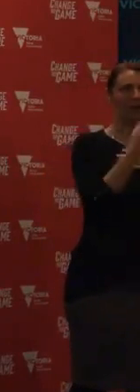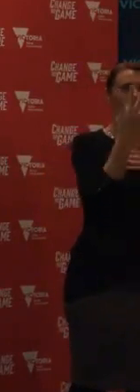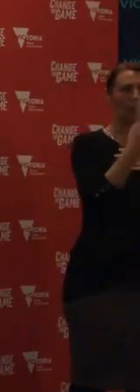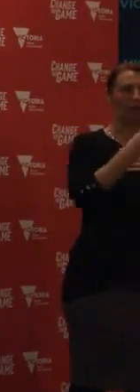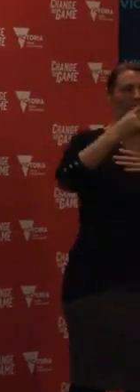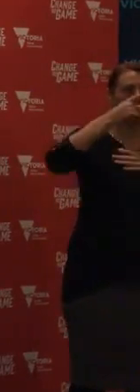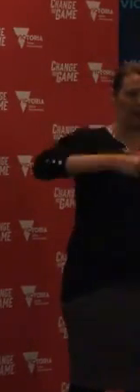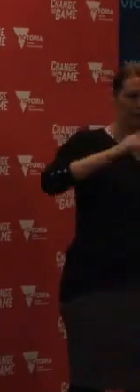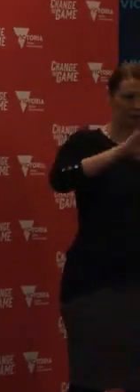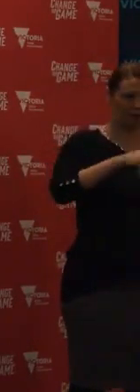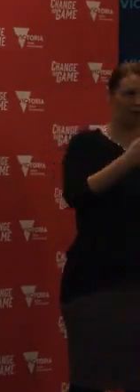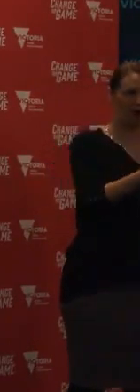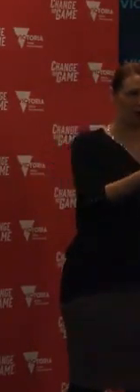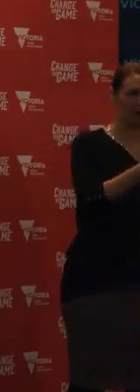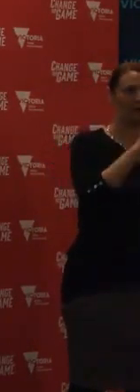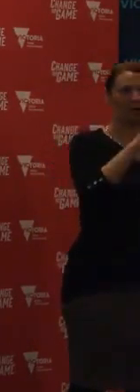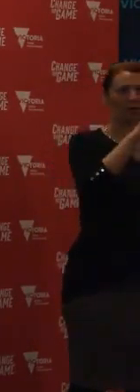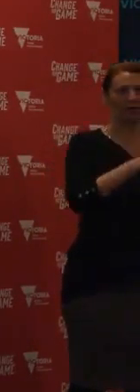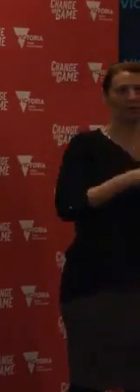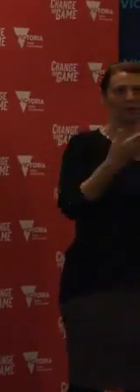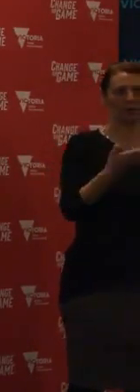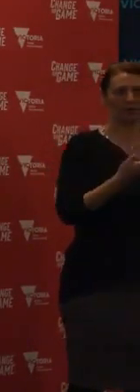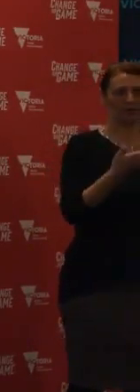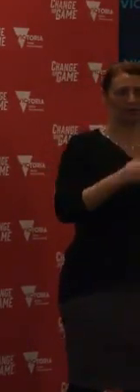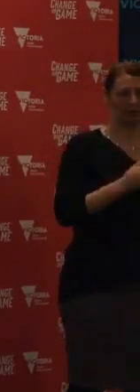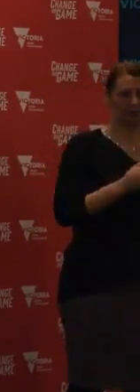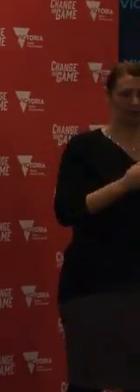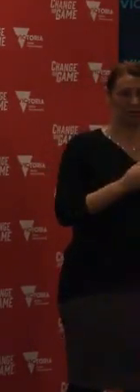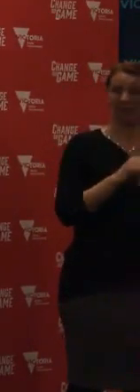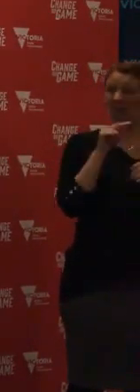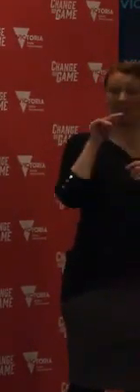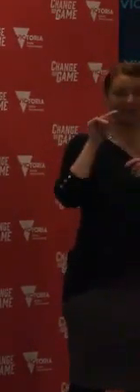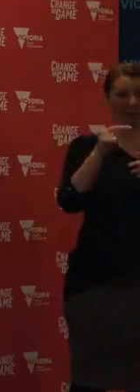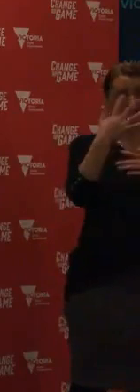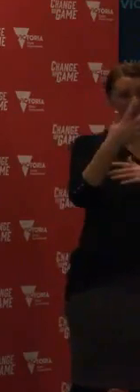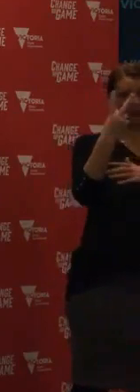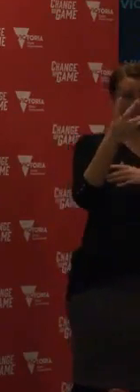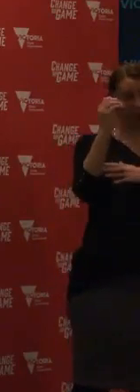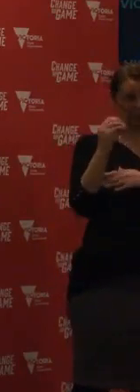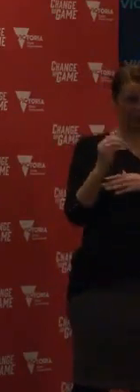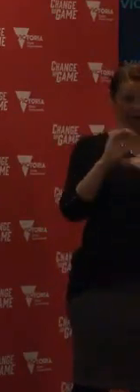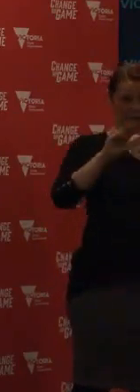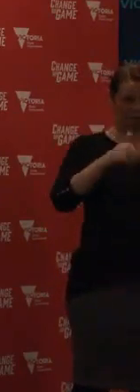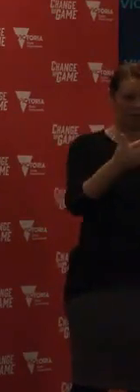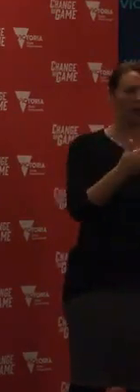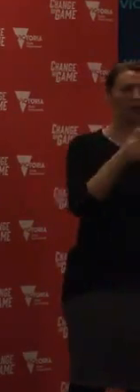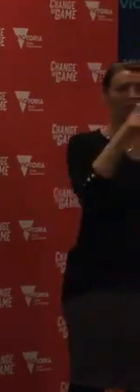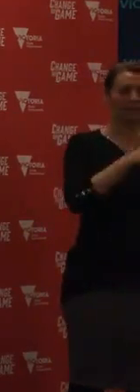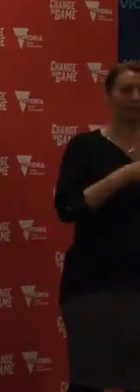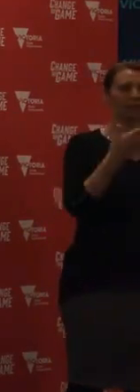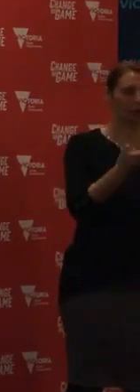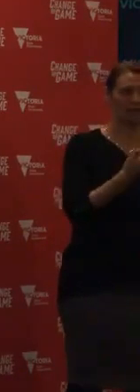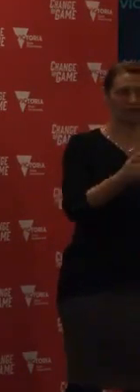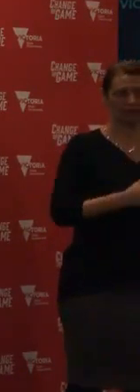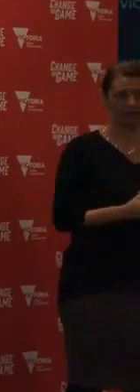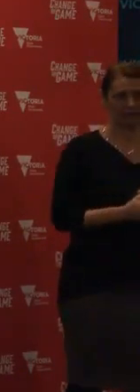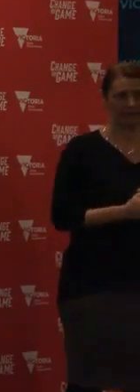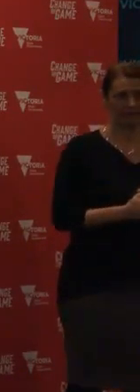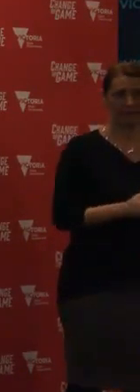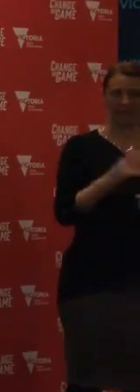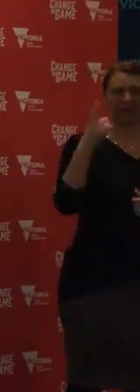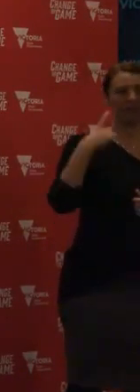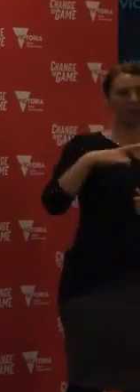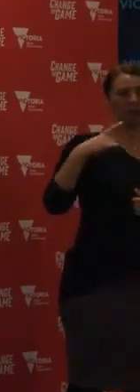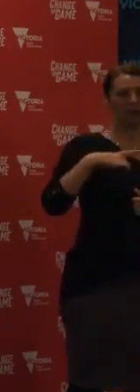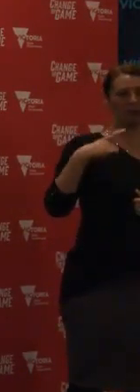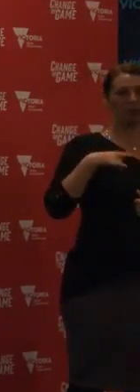plus providers of disability services in Australia, and 52% of them are currently providing disability services. And that's